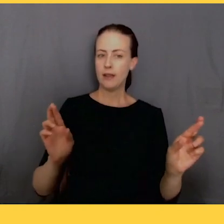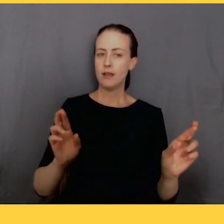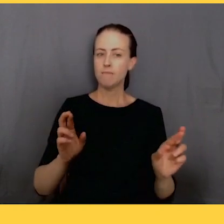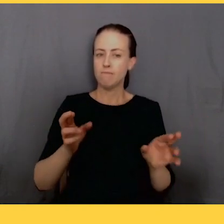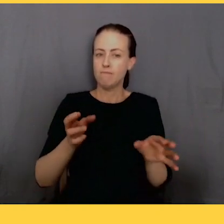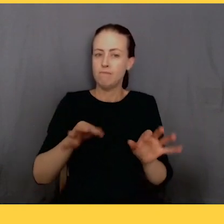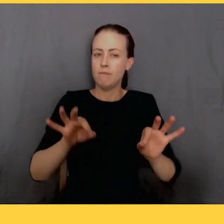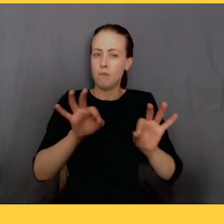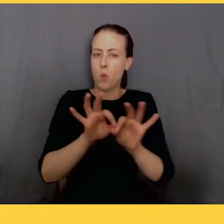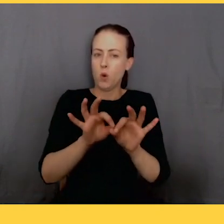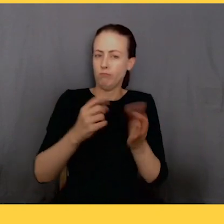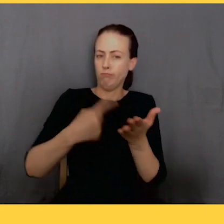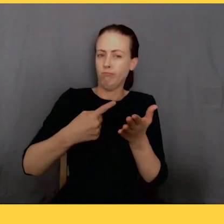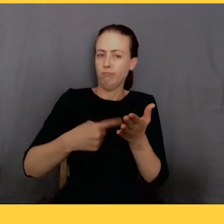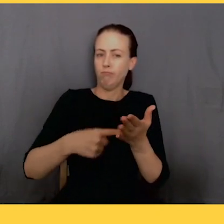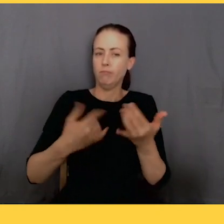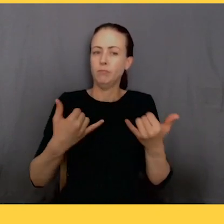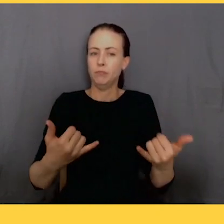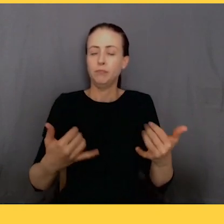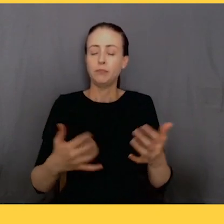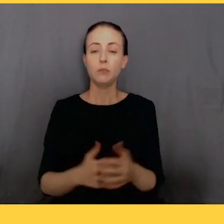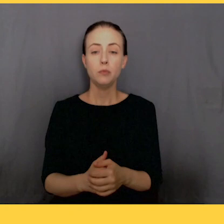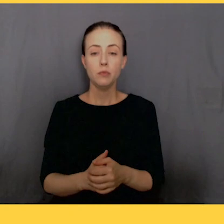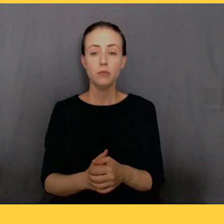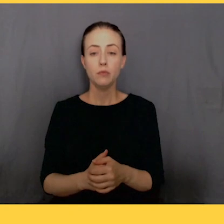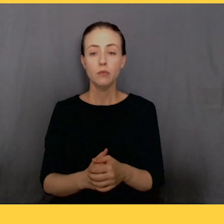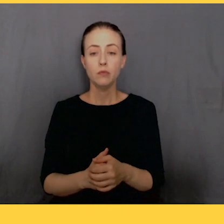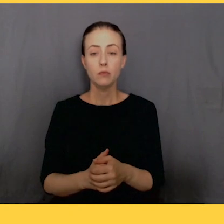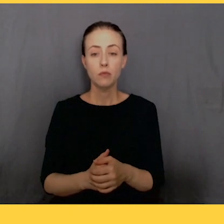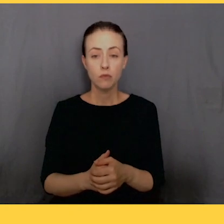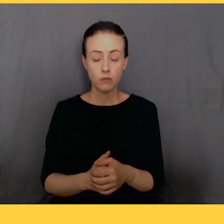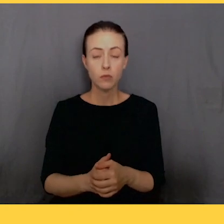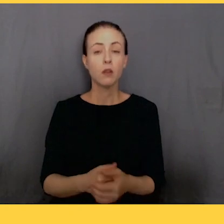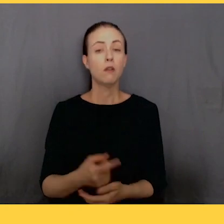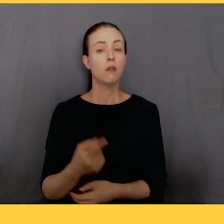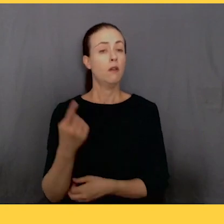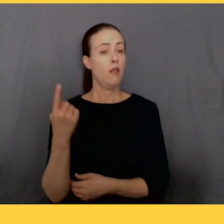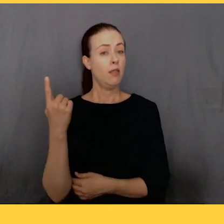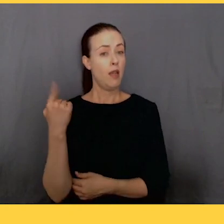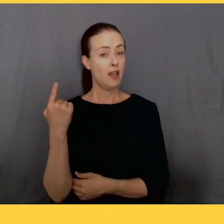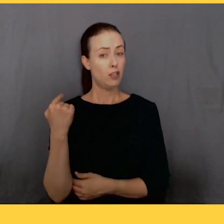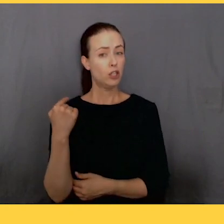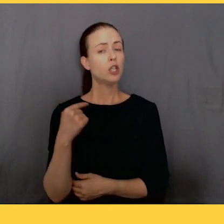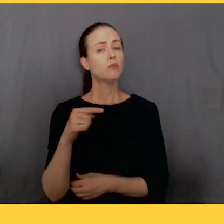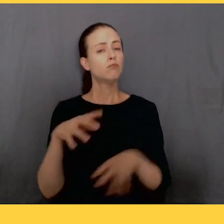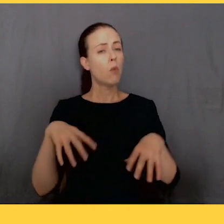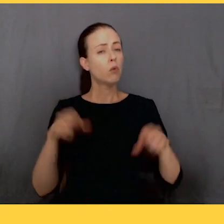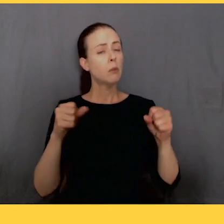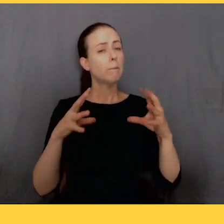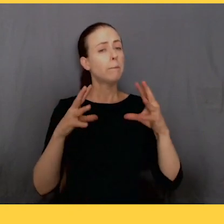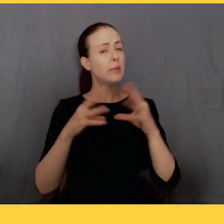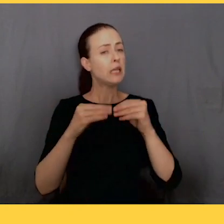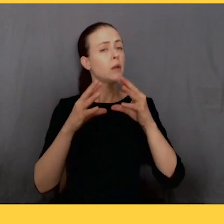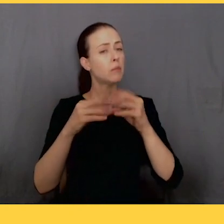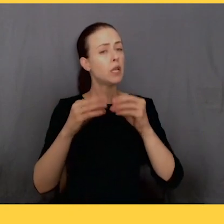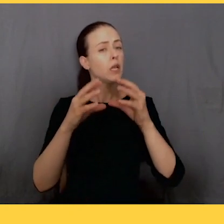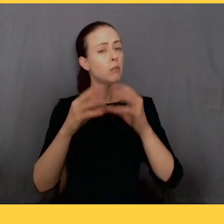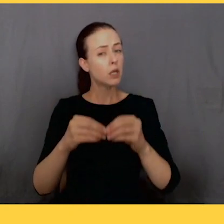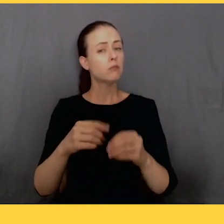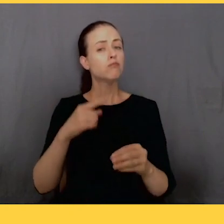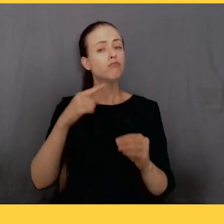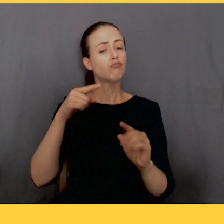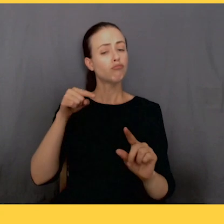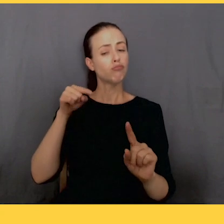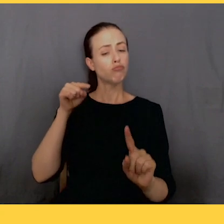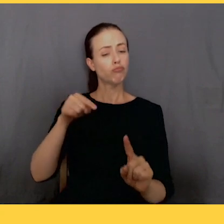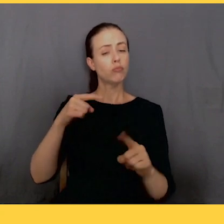last presented our wildfire mitigation plan and our public safety power shutoff, or PSPS for short, we've made significant